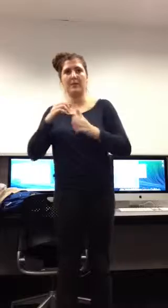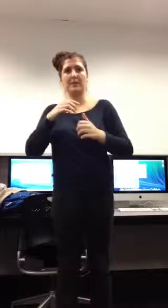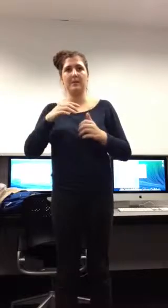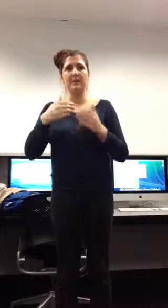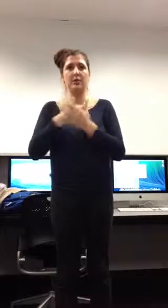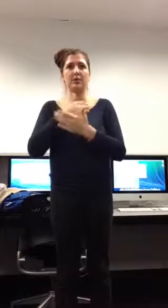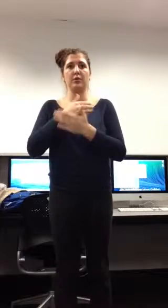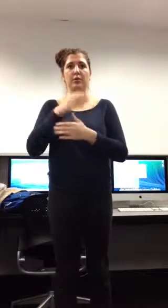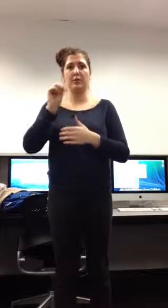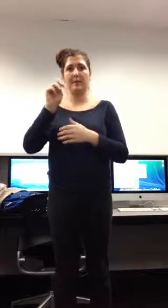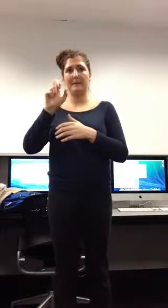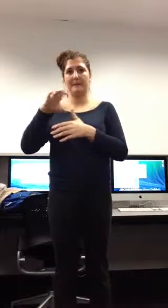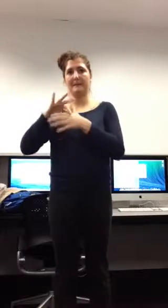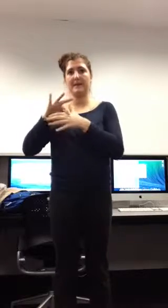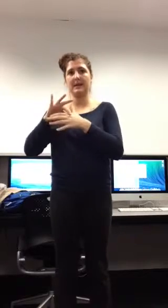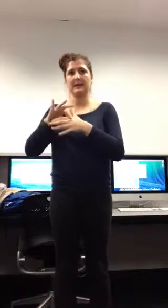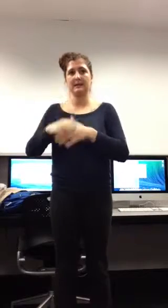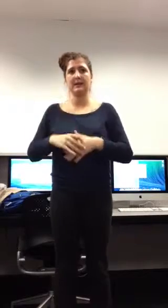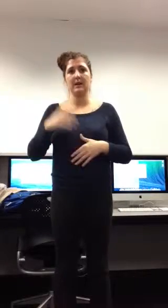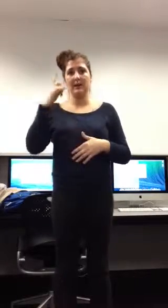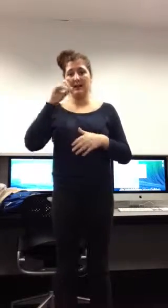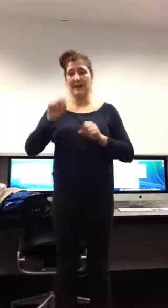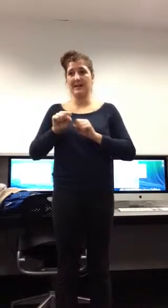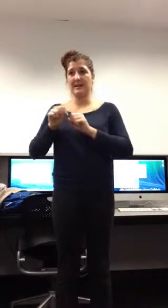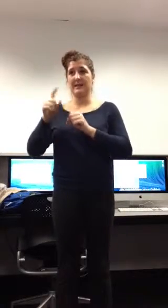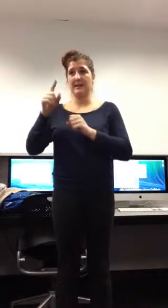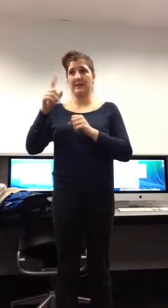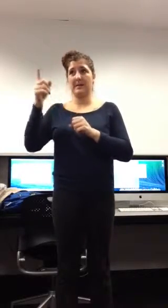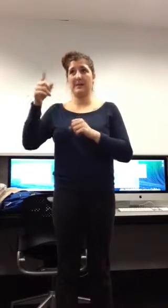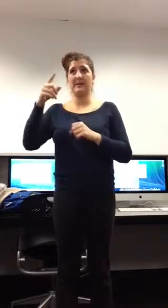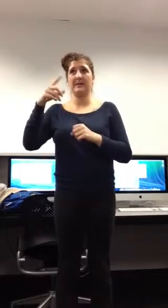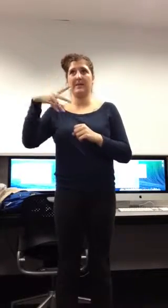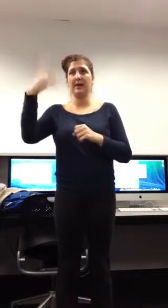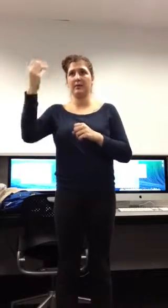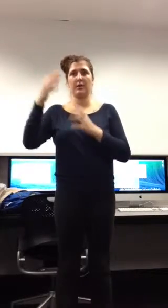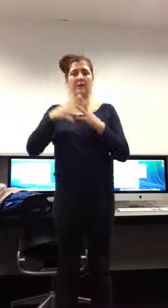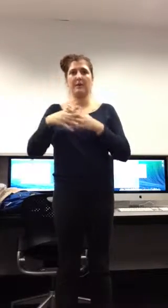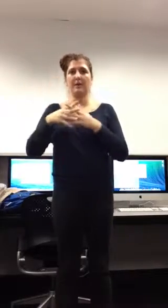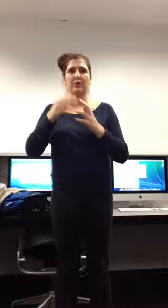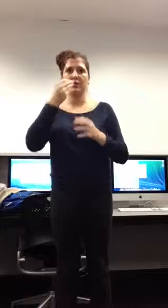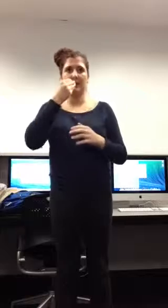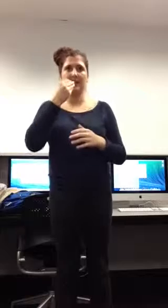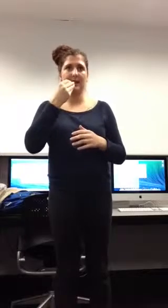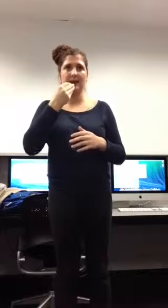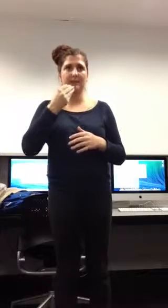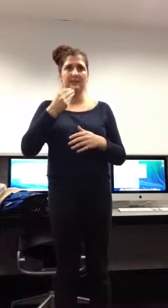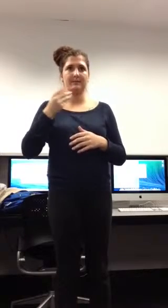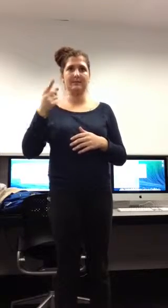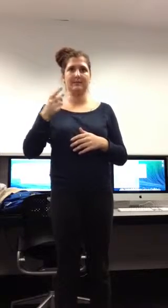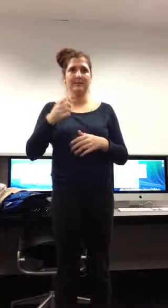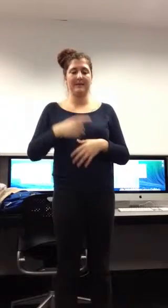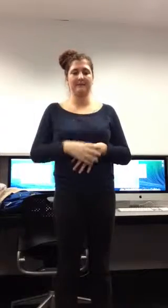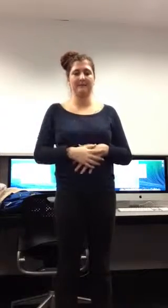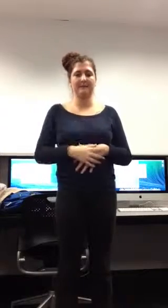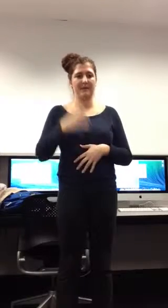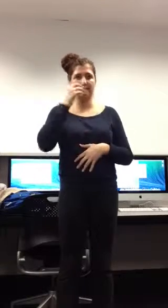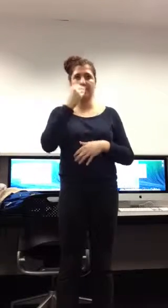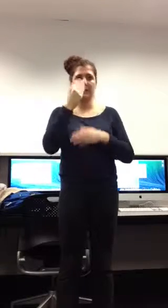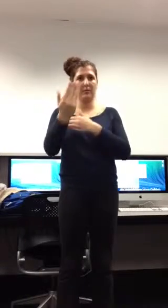sent out for the public's breakfast. Now that's just an example of what businesses